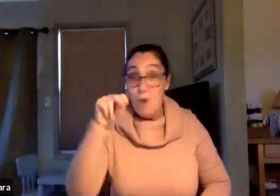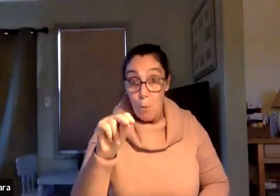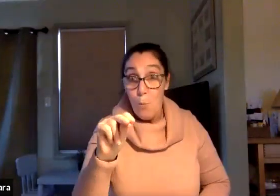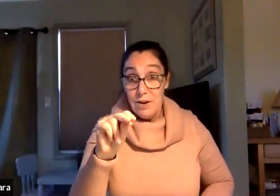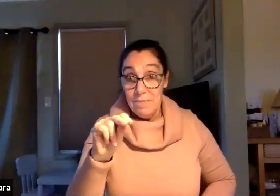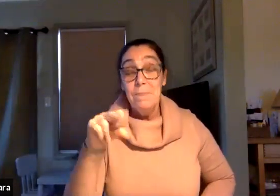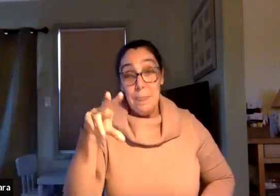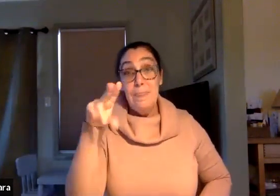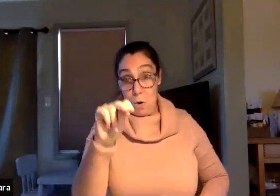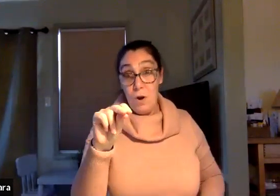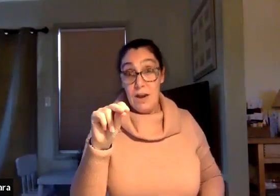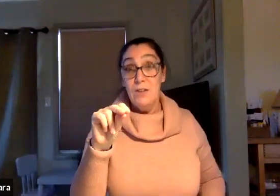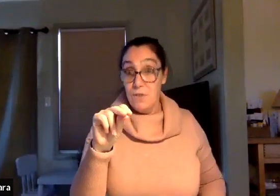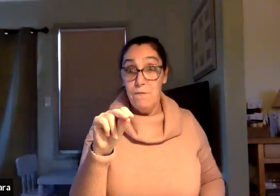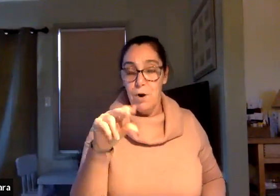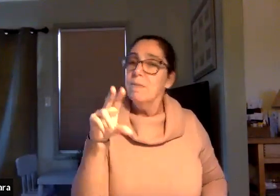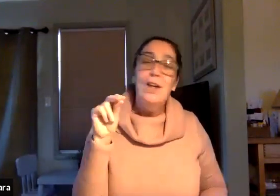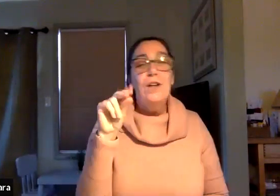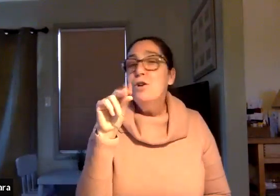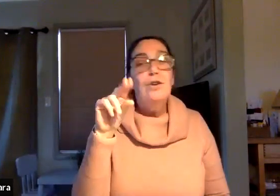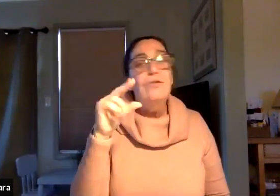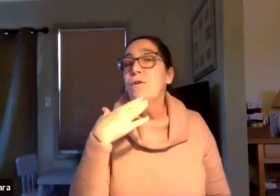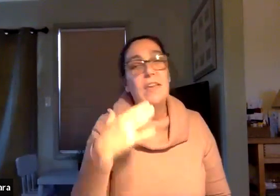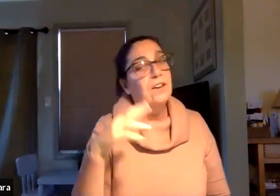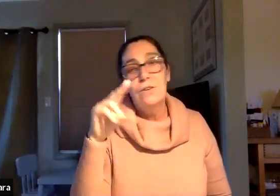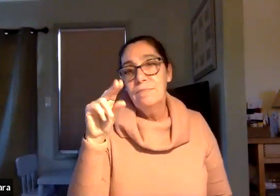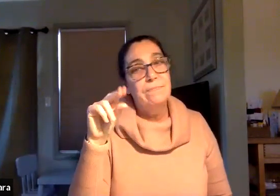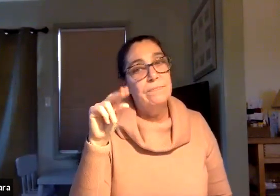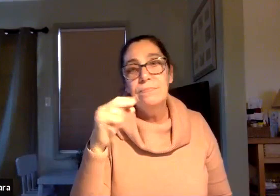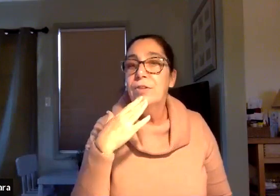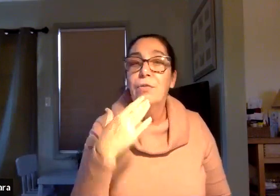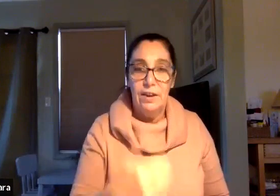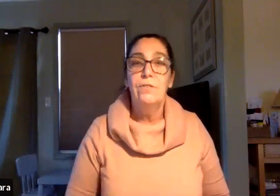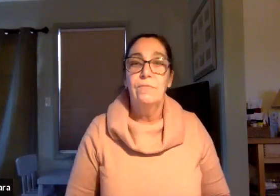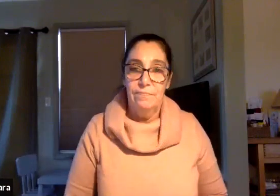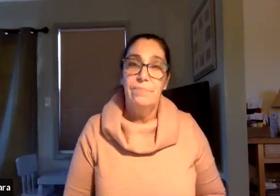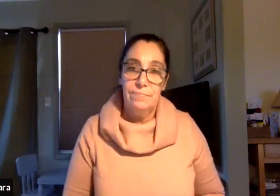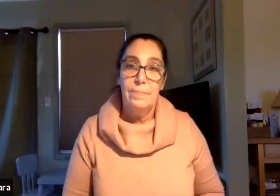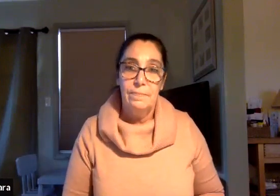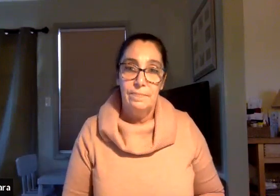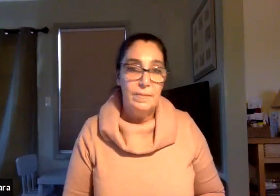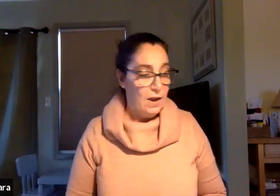No. No is very firm. No, thank you. No, thank you.